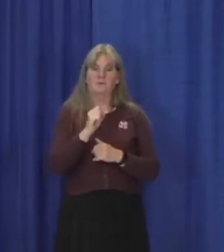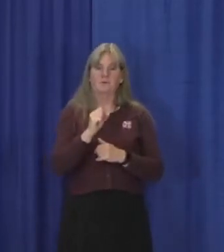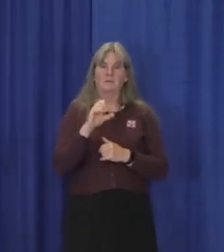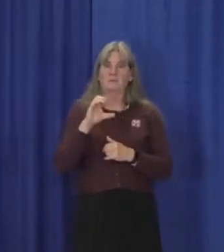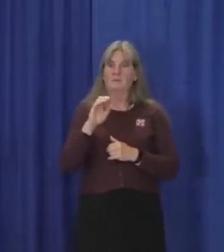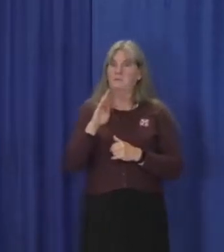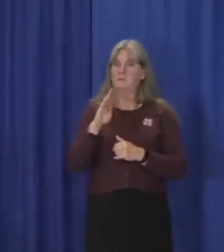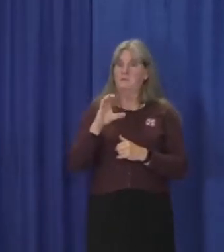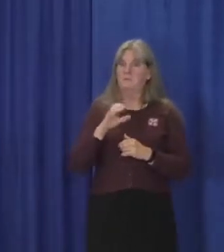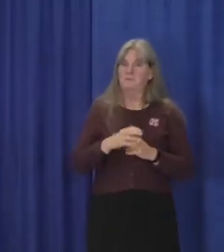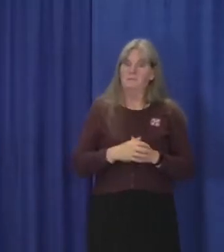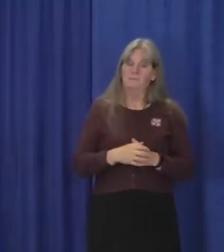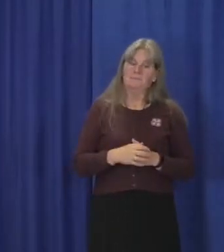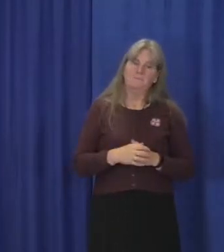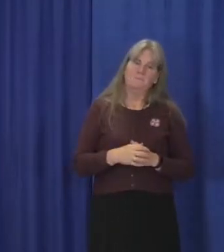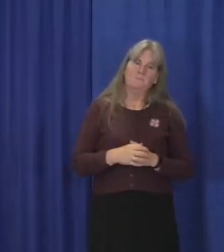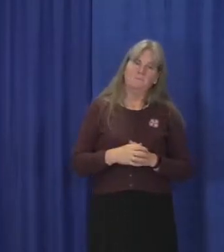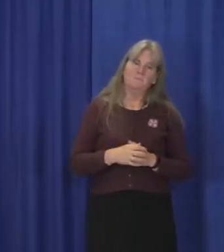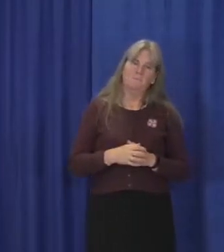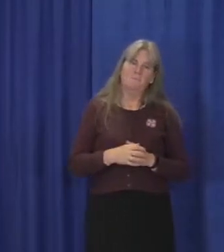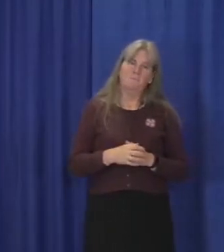CBC.